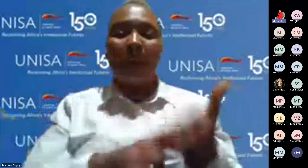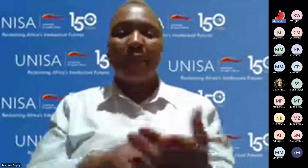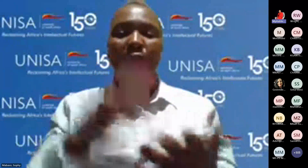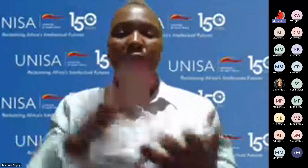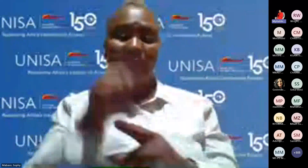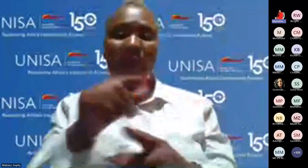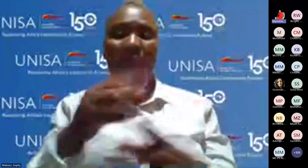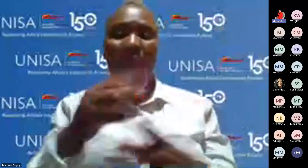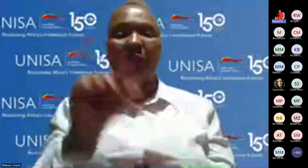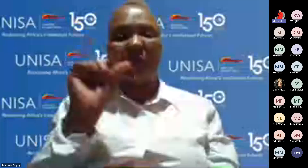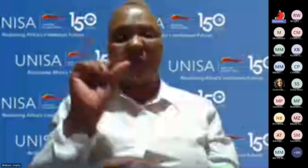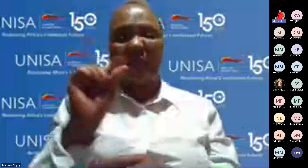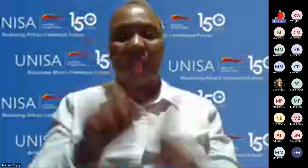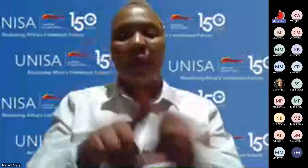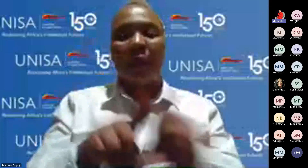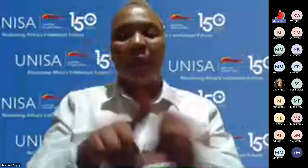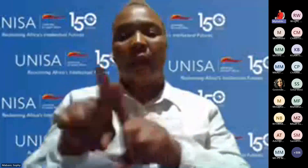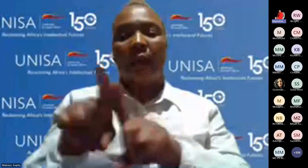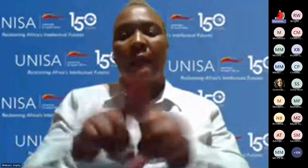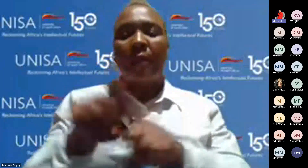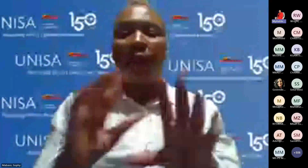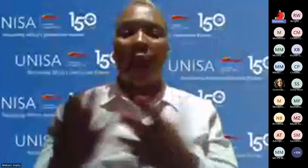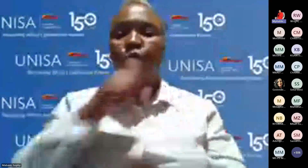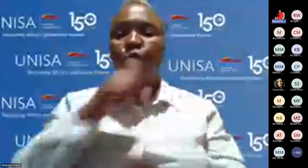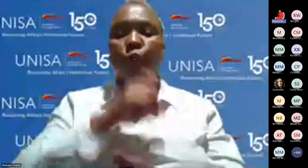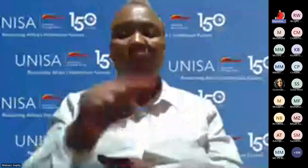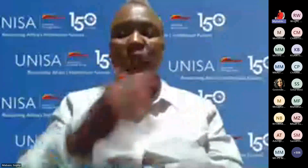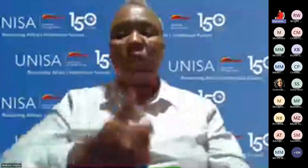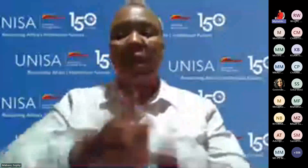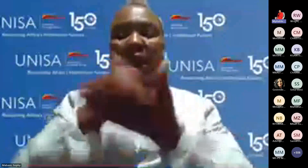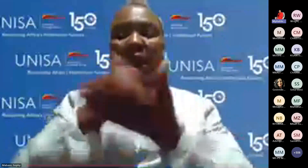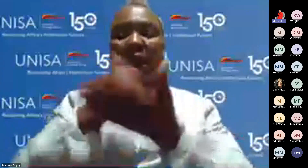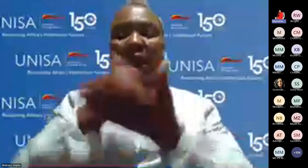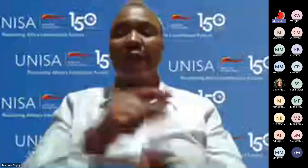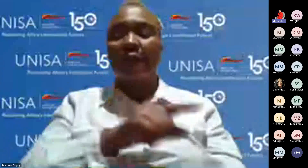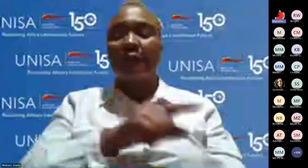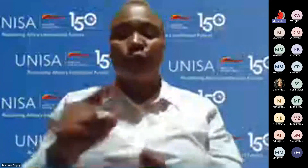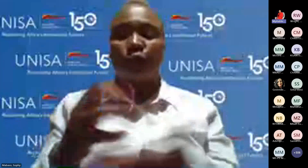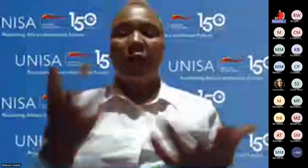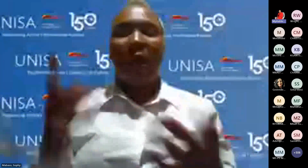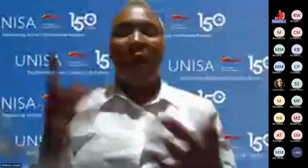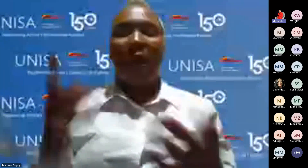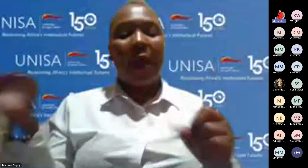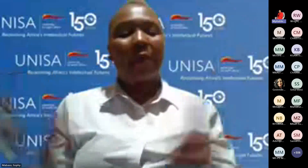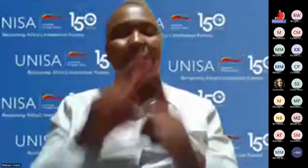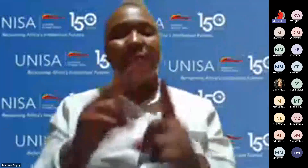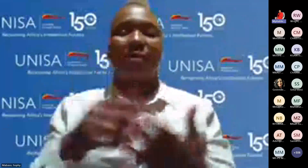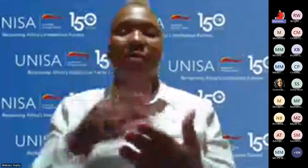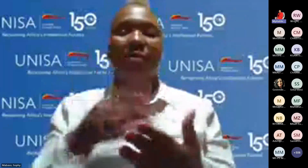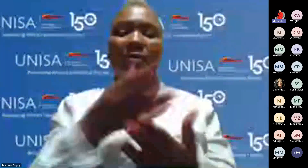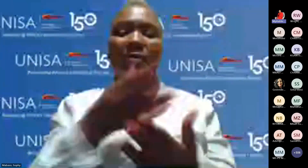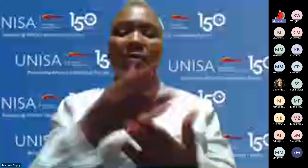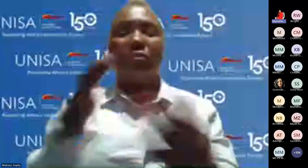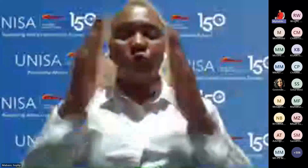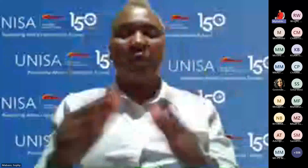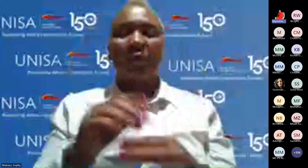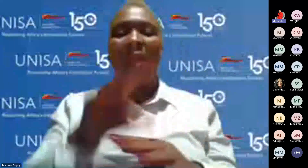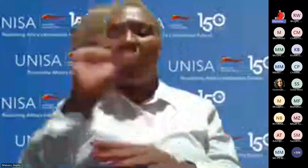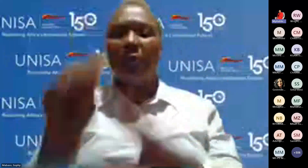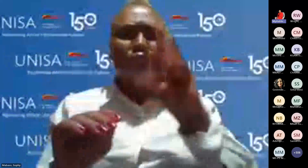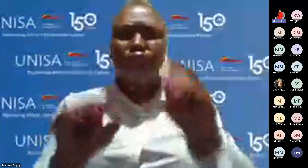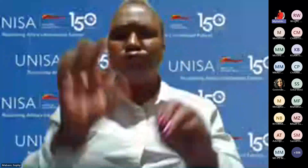that little test on how to use it, it will also assist you. I see them asking about the scanning and